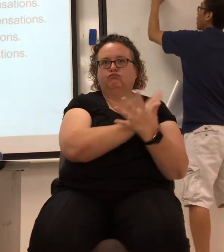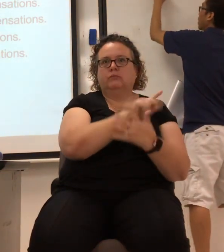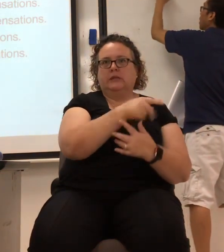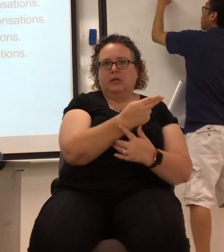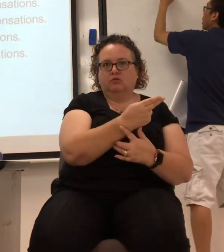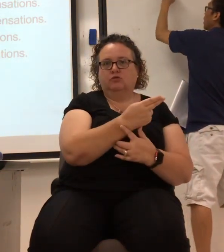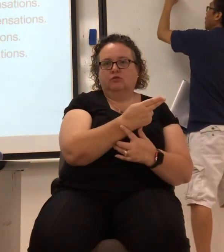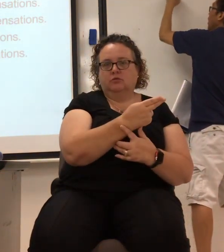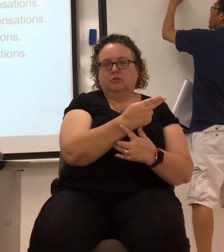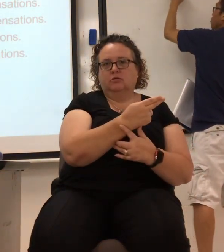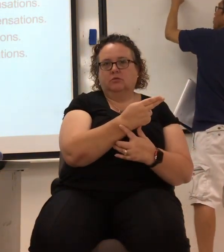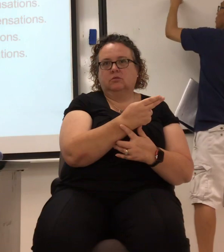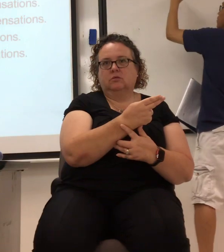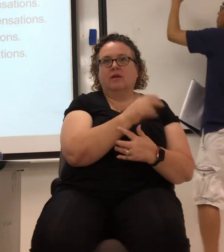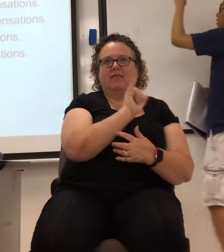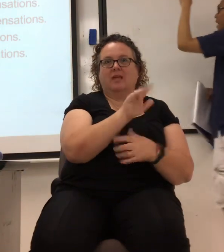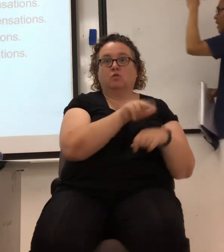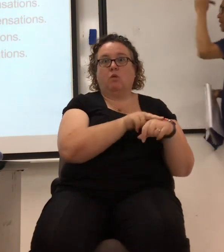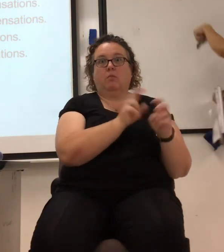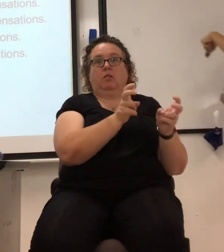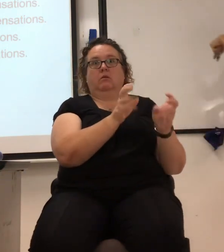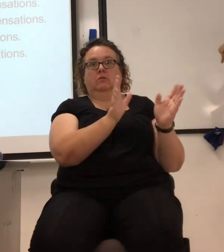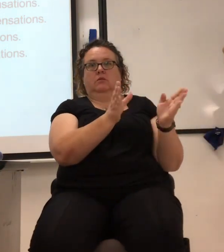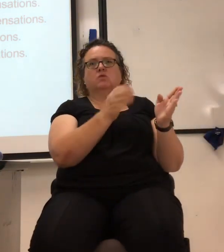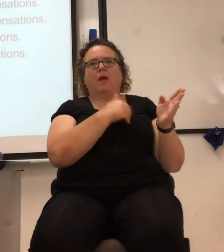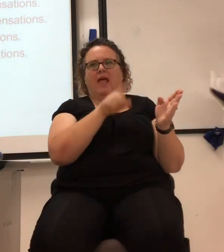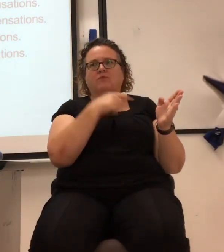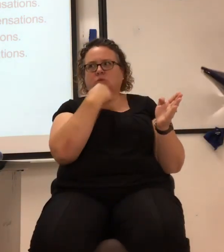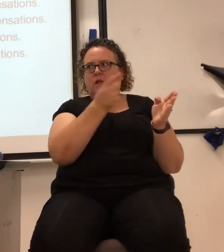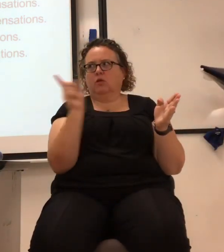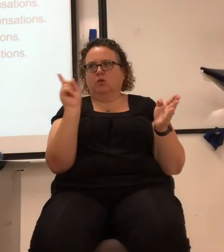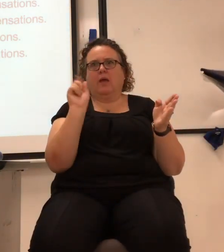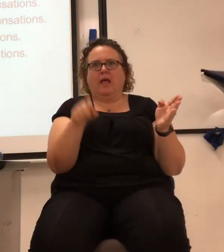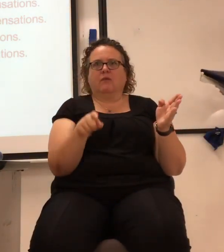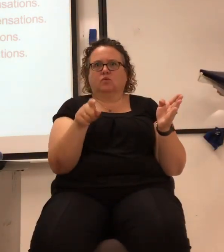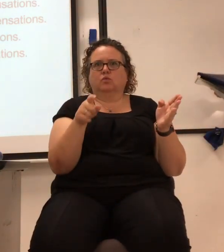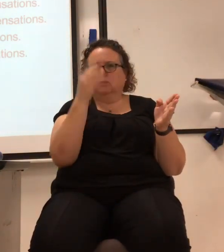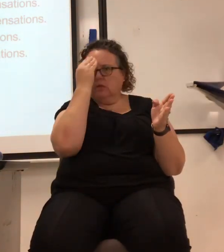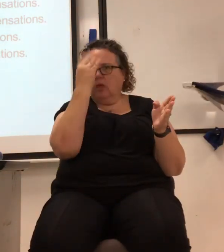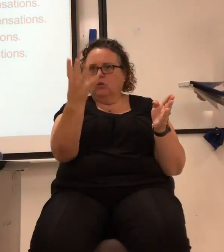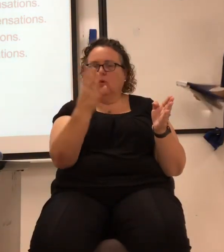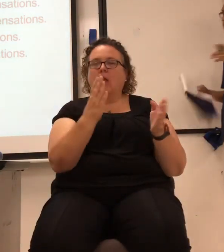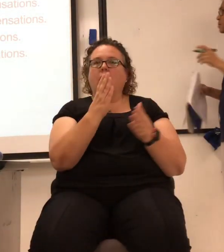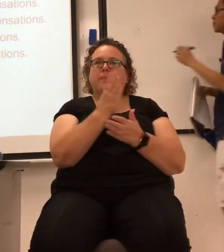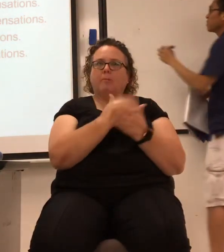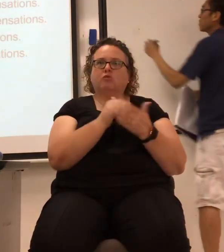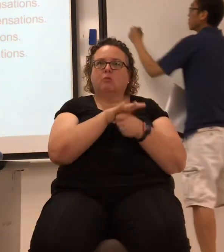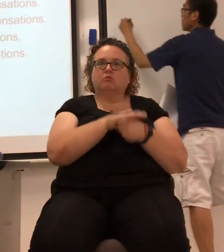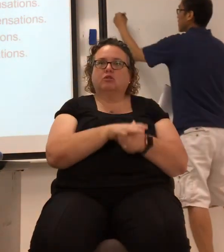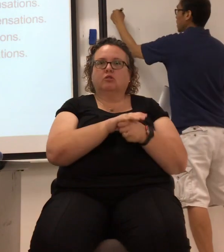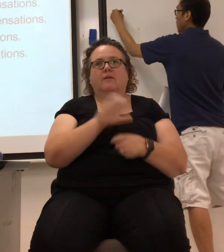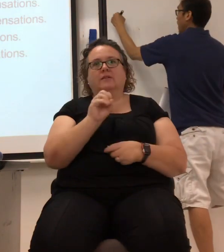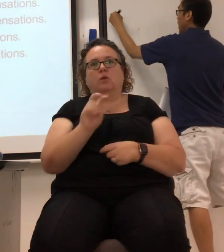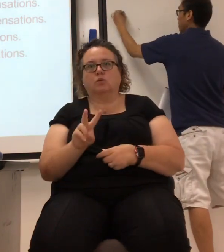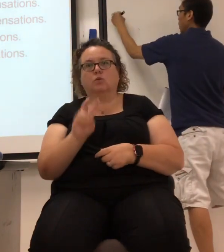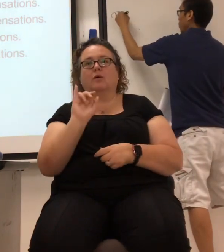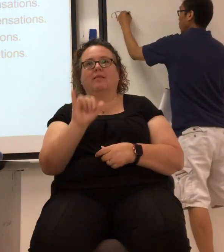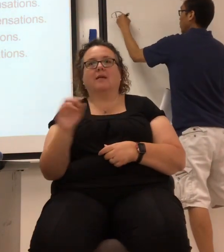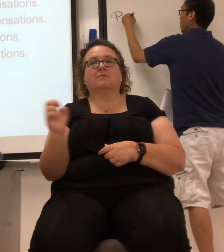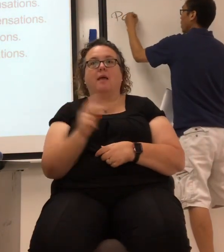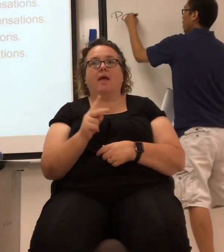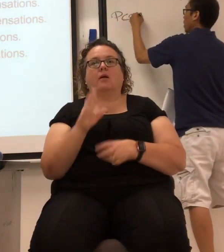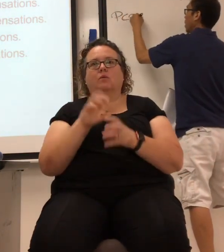problems. The process taught in the book has students follow a stepwise procedure, basically just 3 or 4 steps. And to